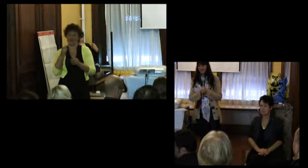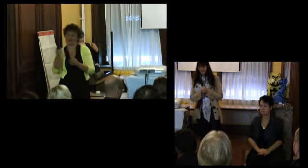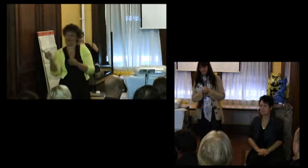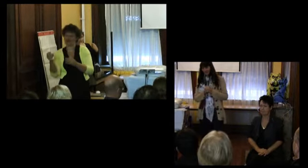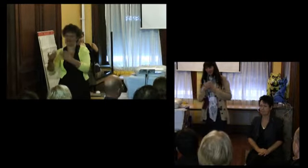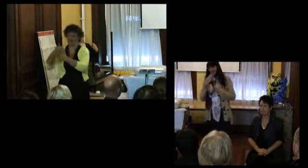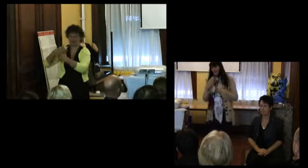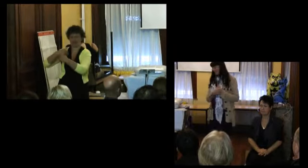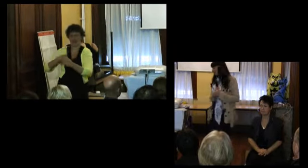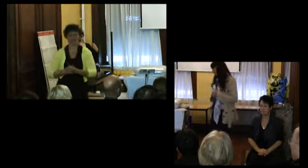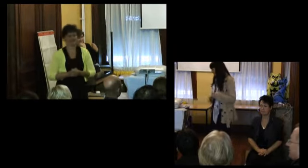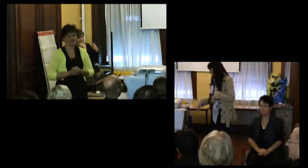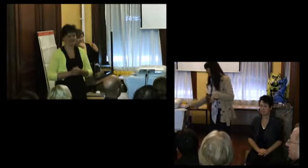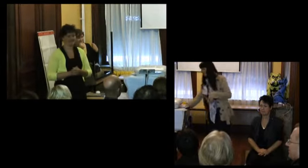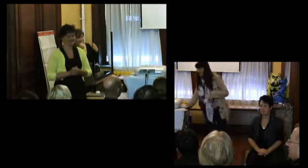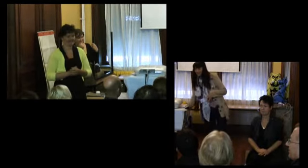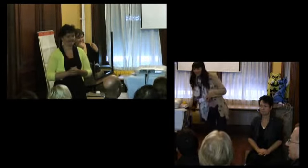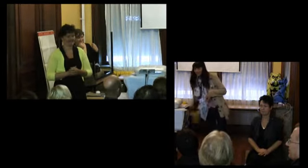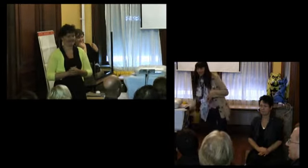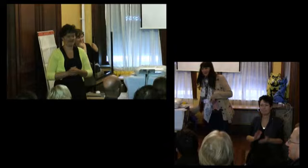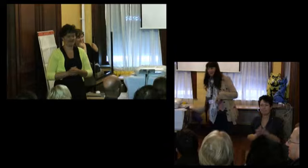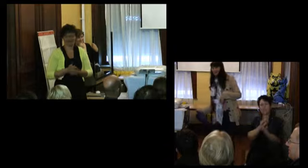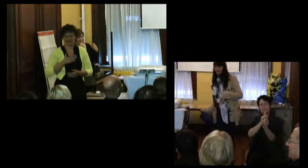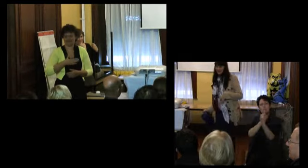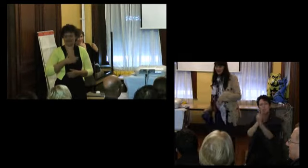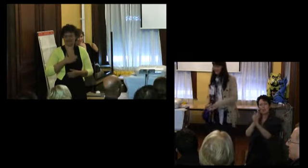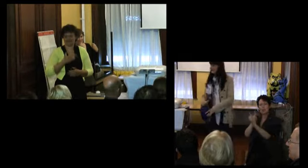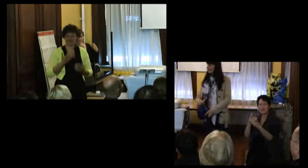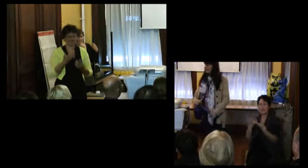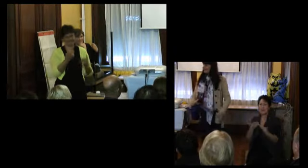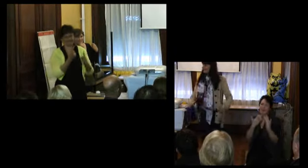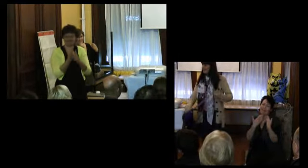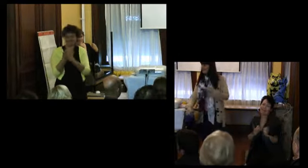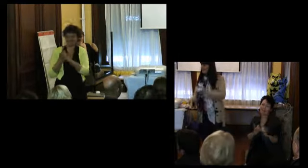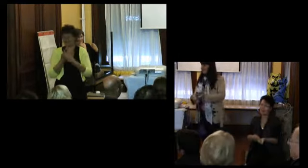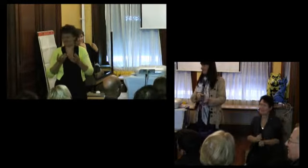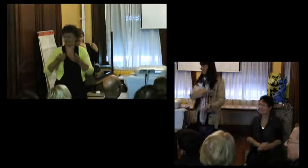will be very happy to meet you today and tomorrow. Thank you.